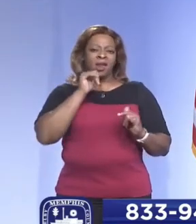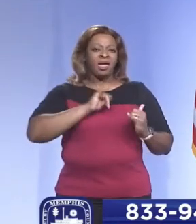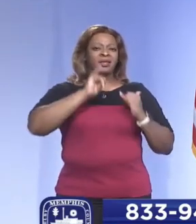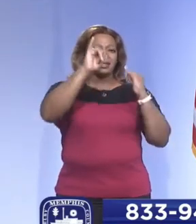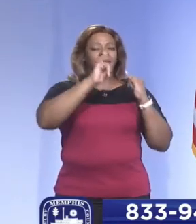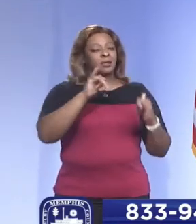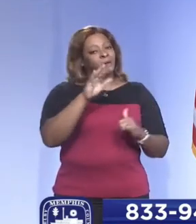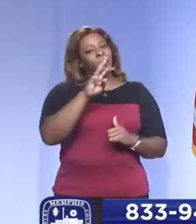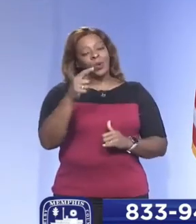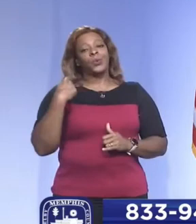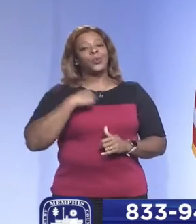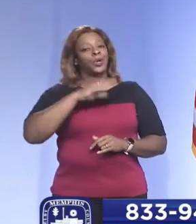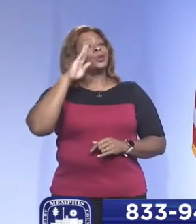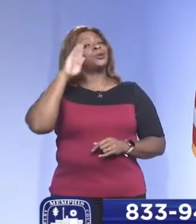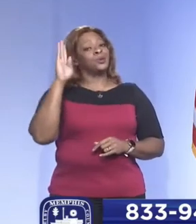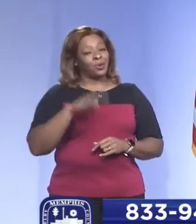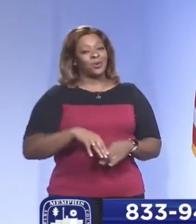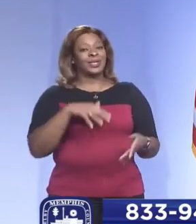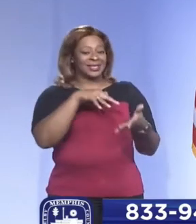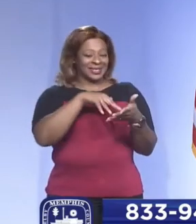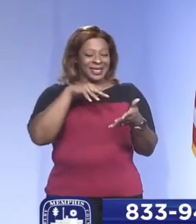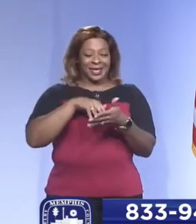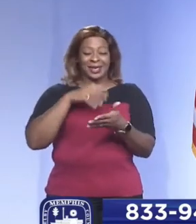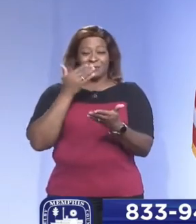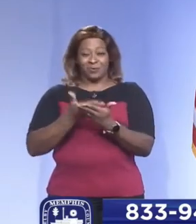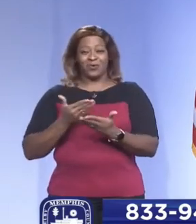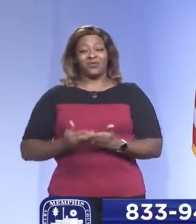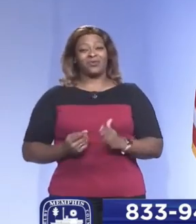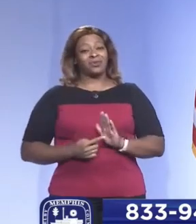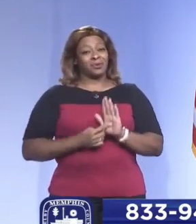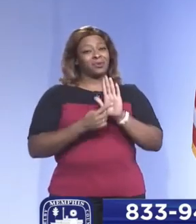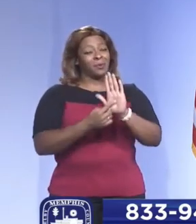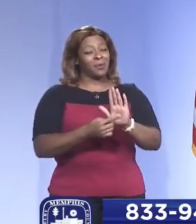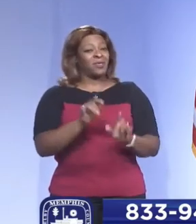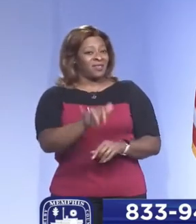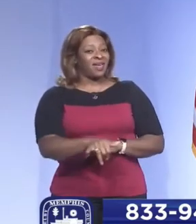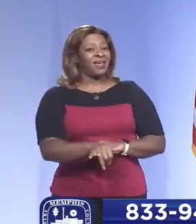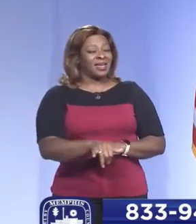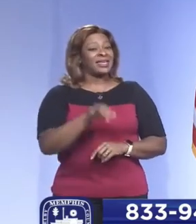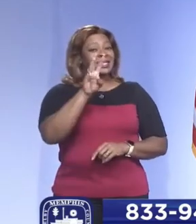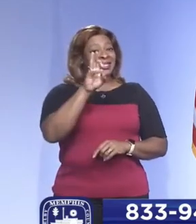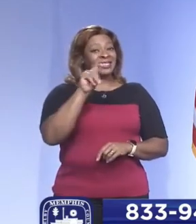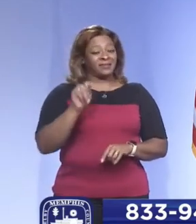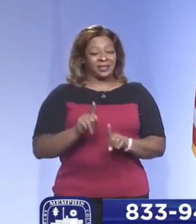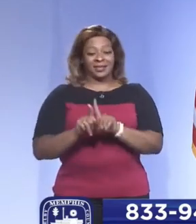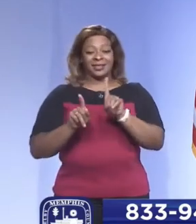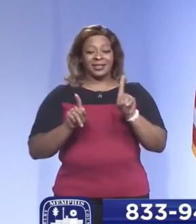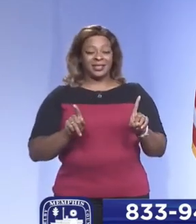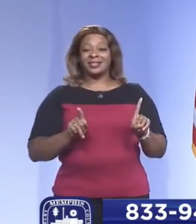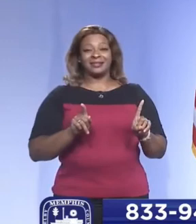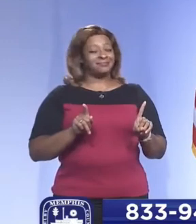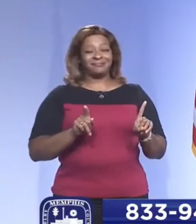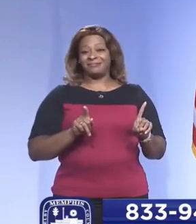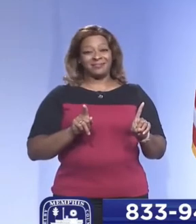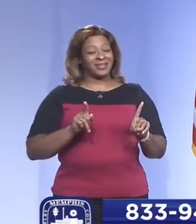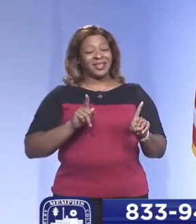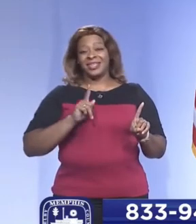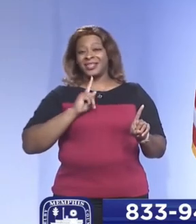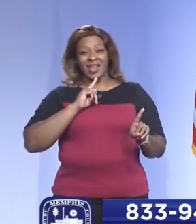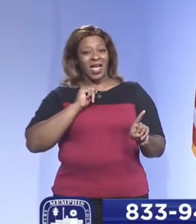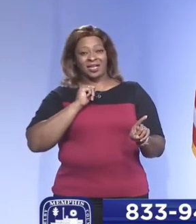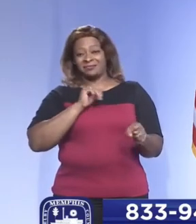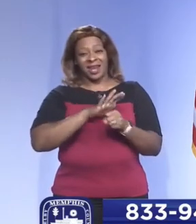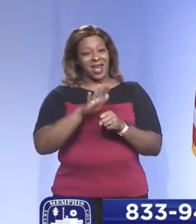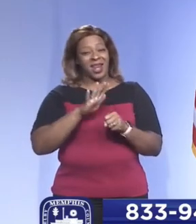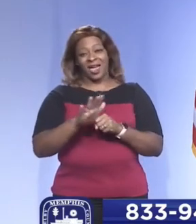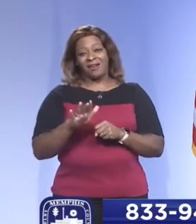Well, we know that there are studies that show that 6 feet may actually not even be